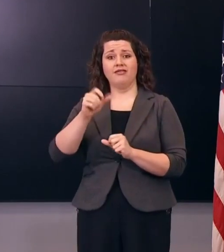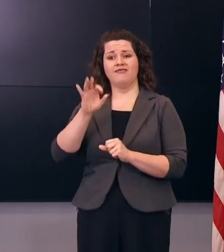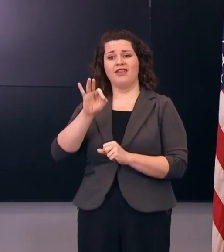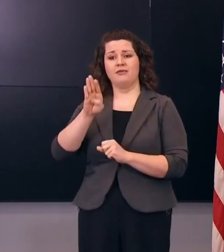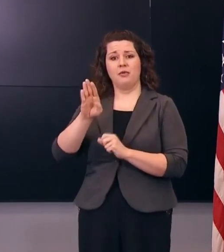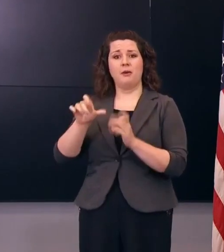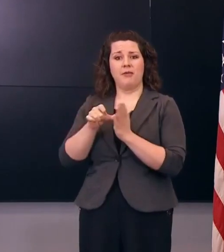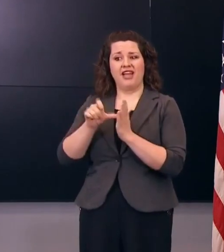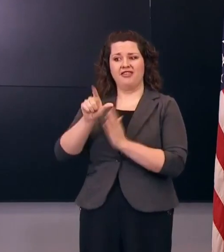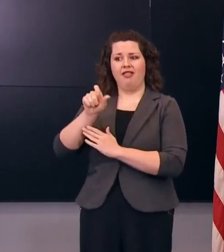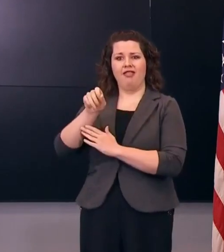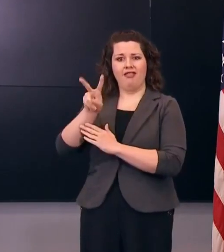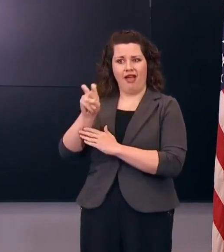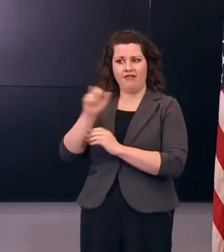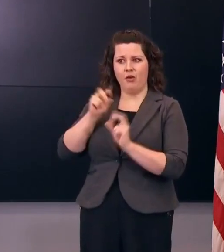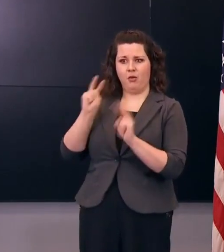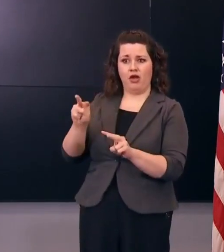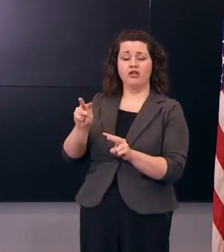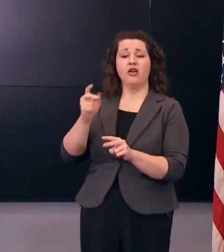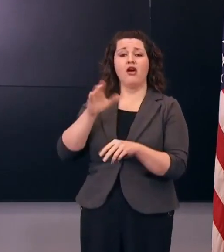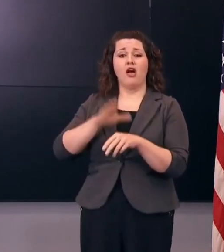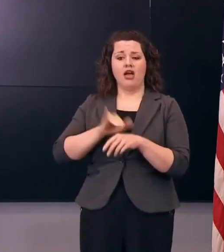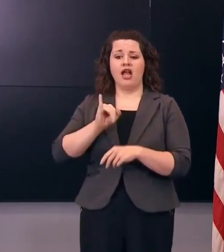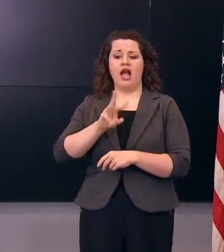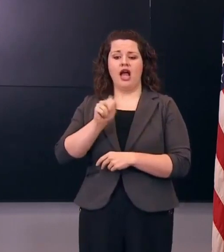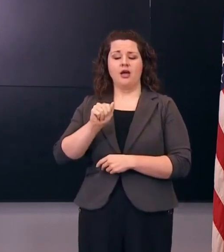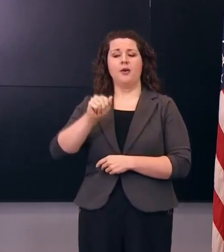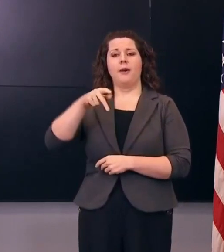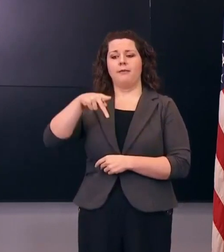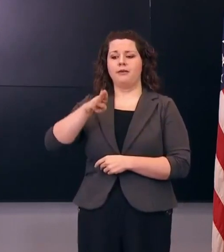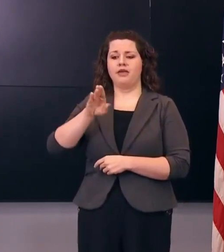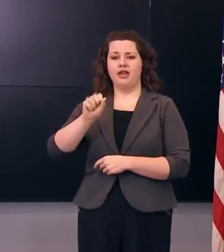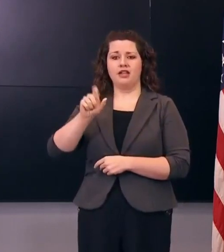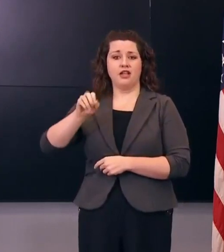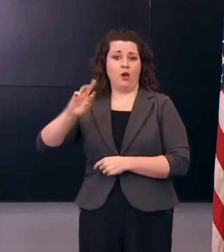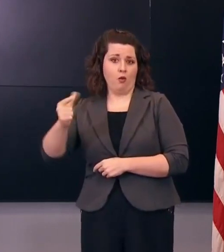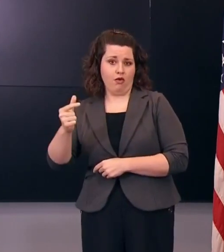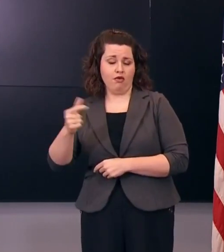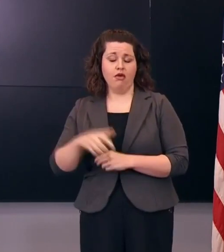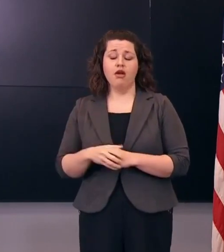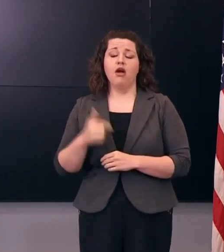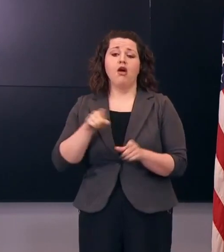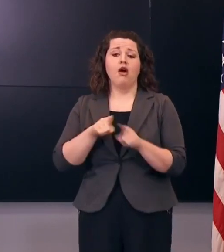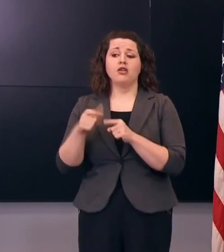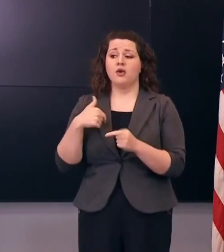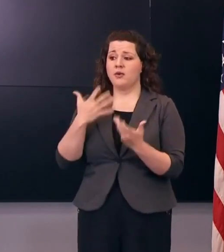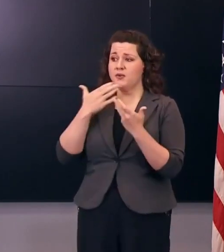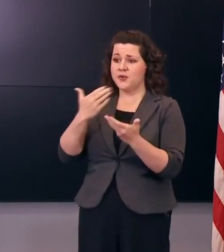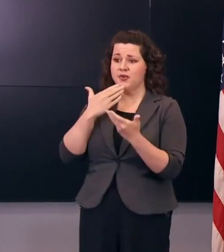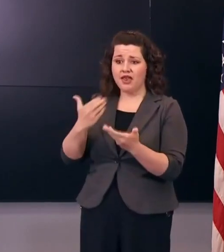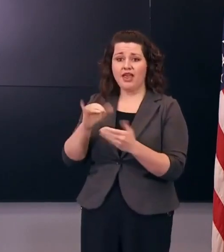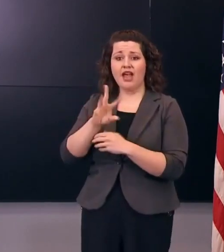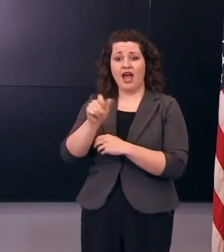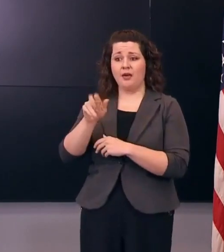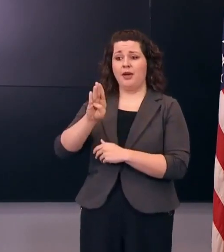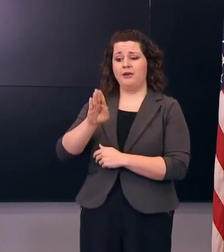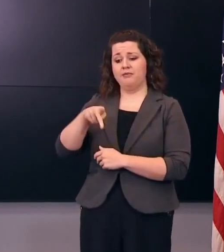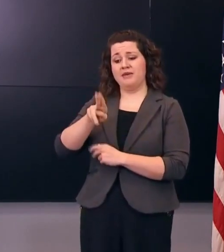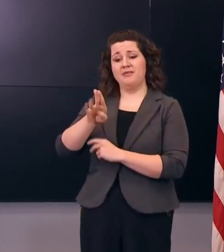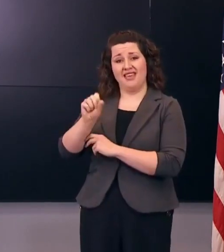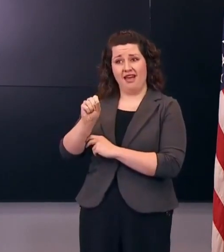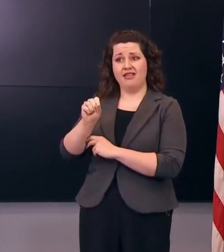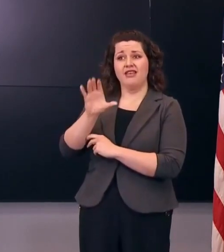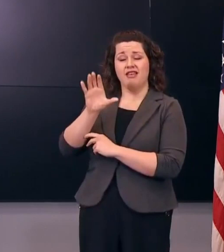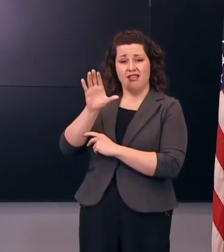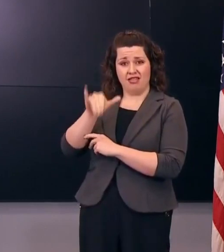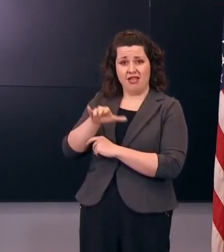page and on iowapbs.org. And I also want to extend my gratitude to Iowa PBS for